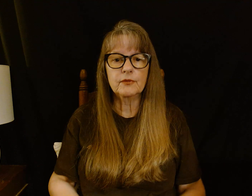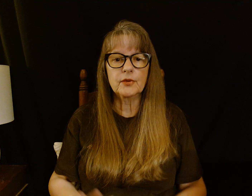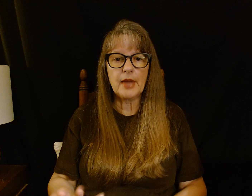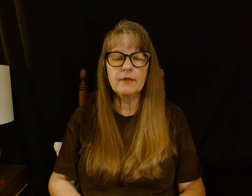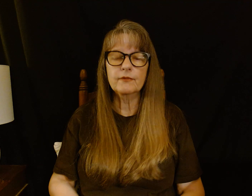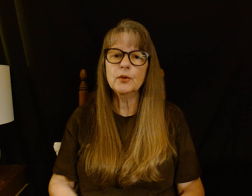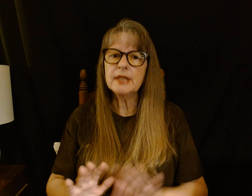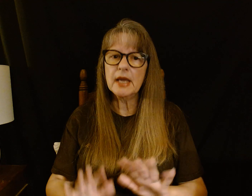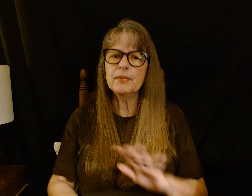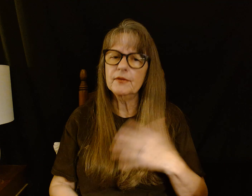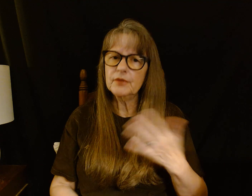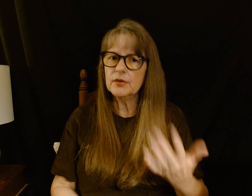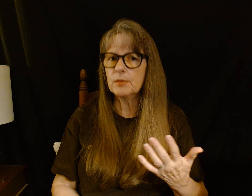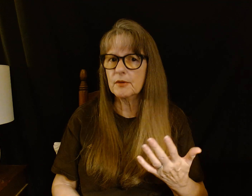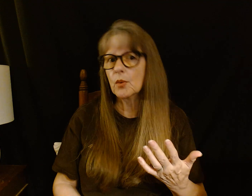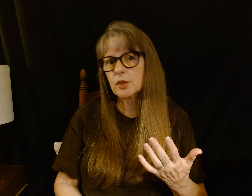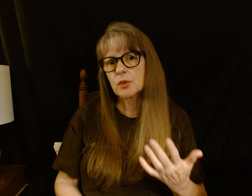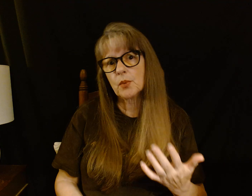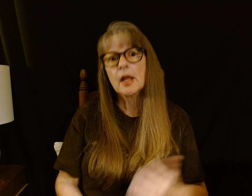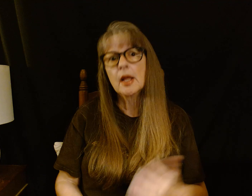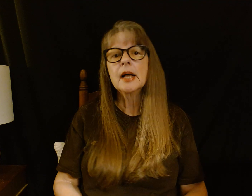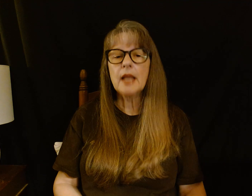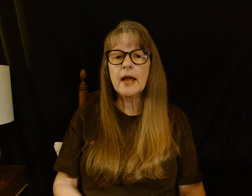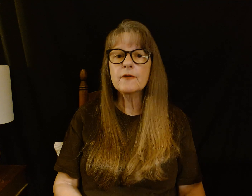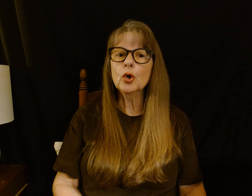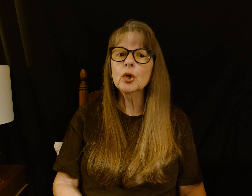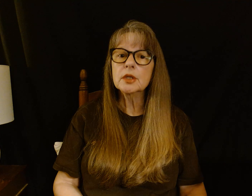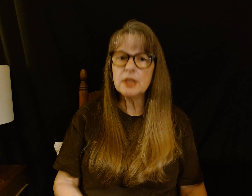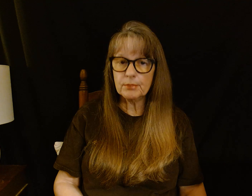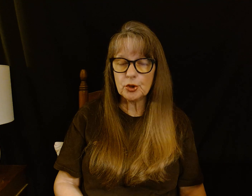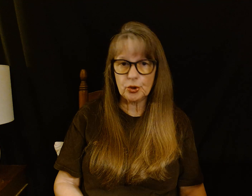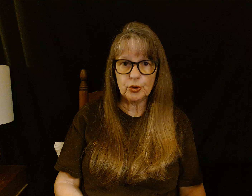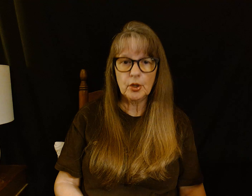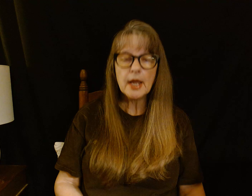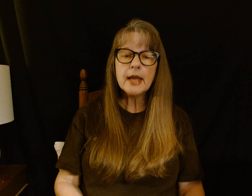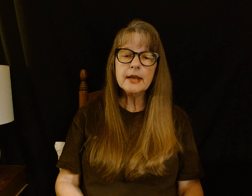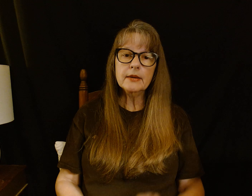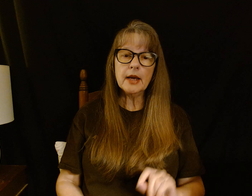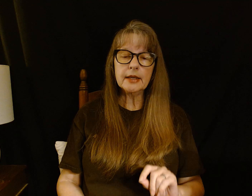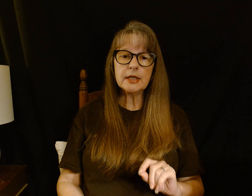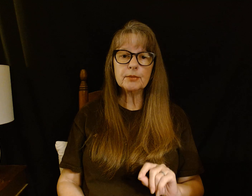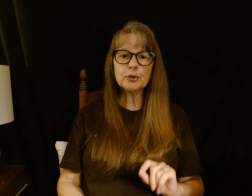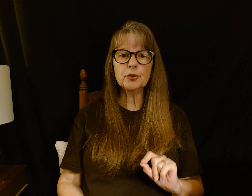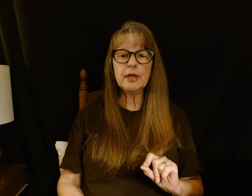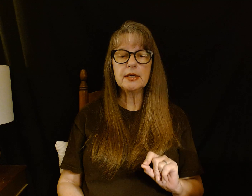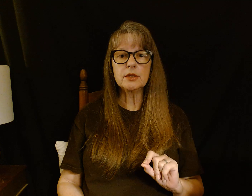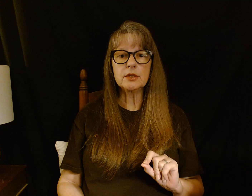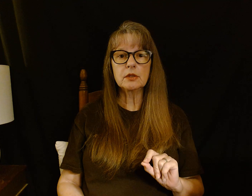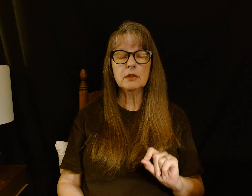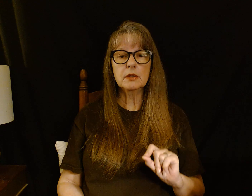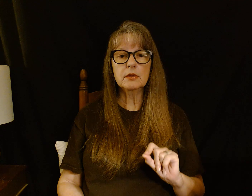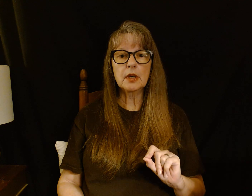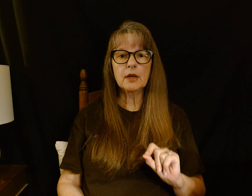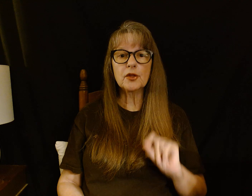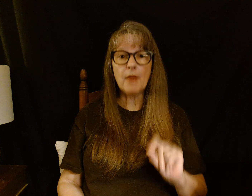that. For example, I've done this before as well, like for temperature. Temperature is the